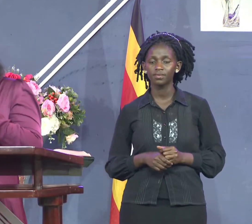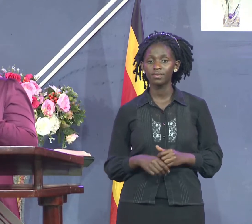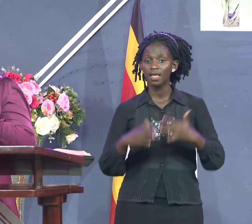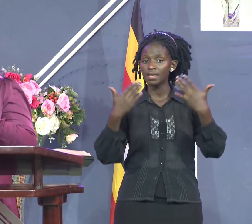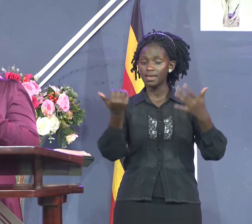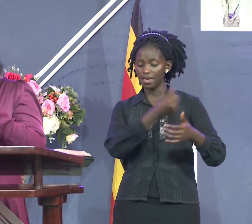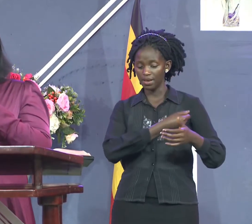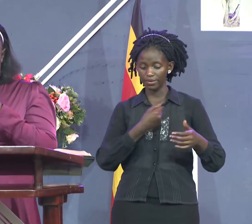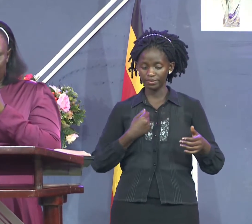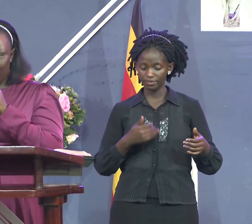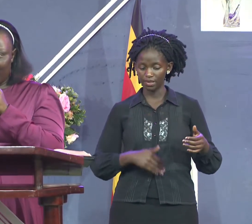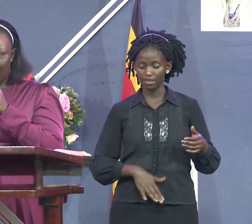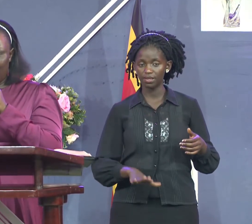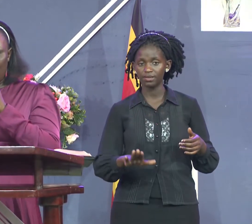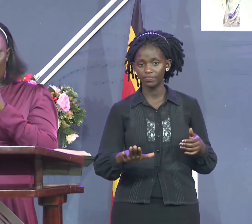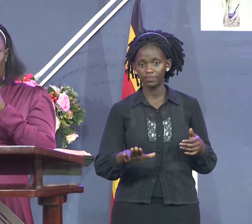Mama